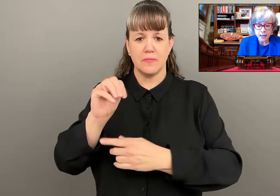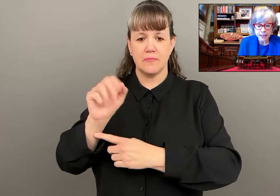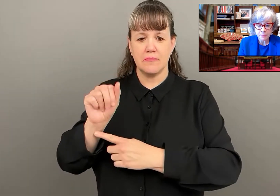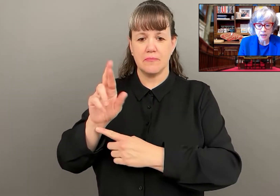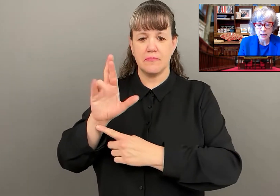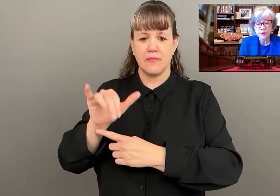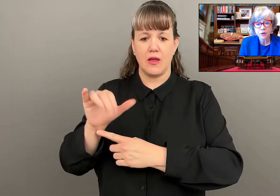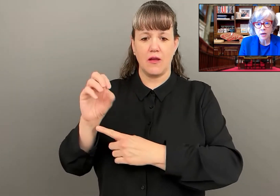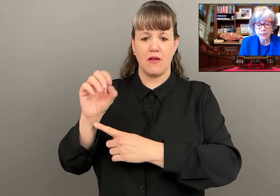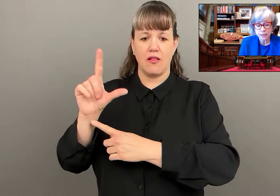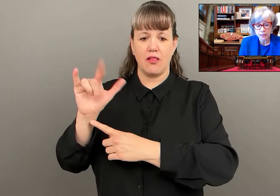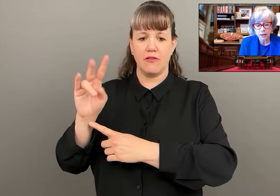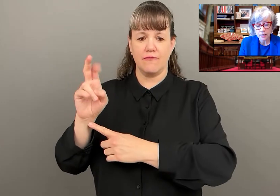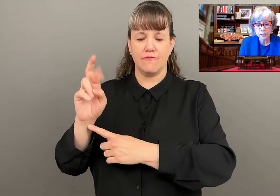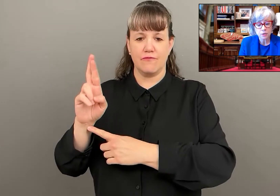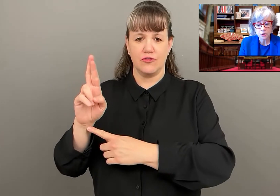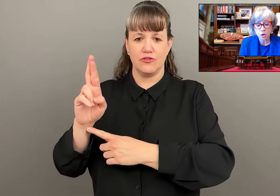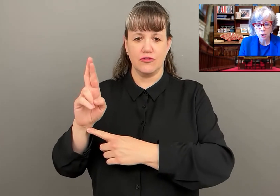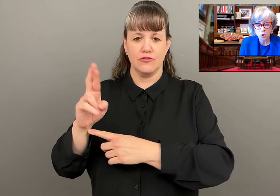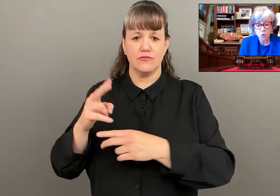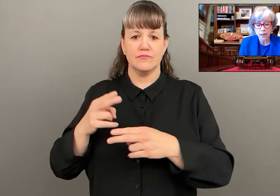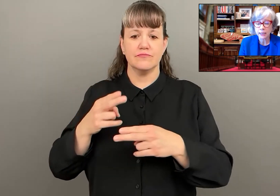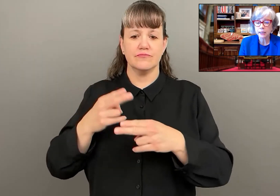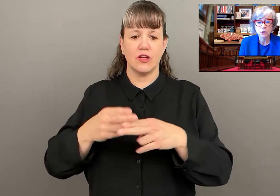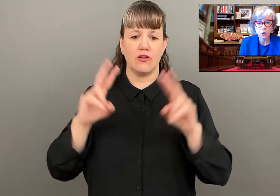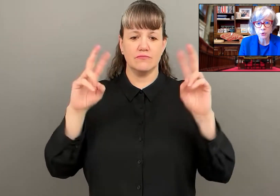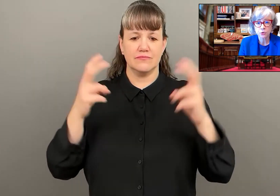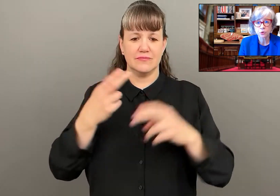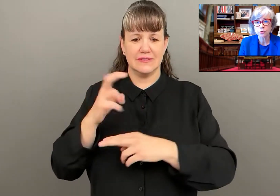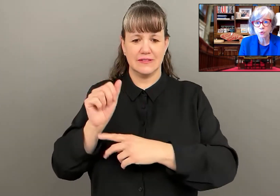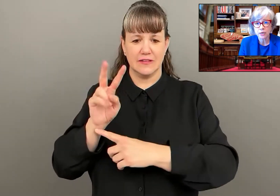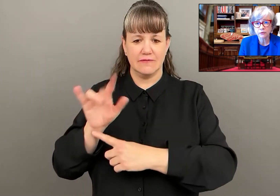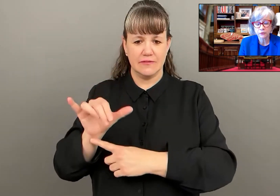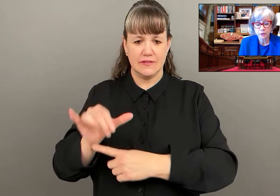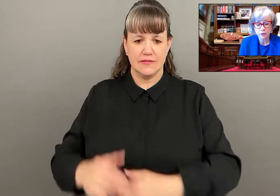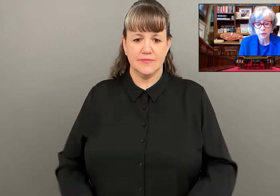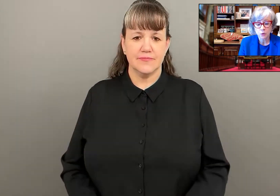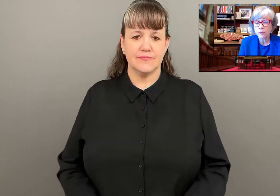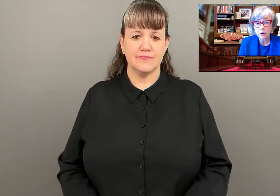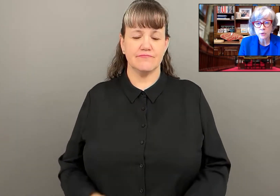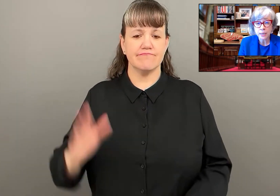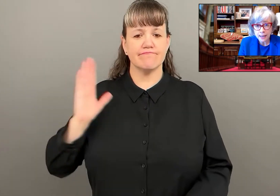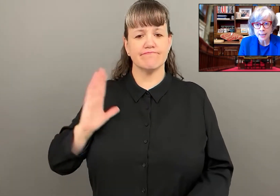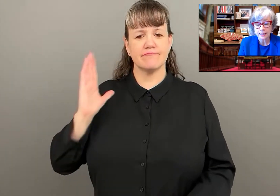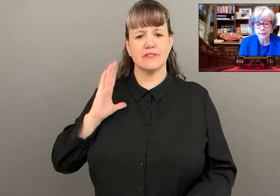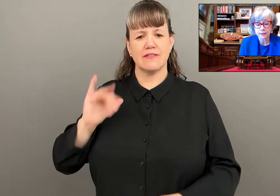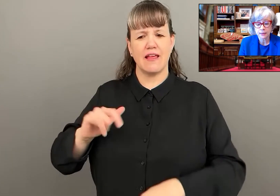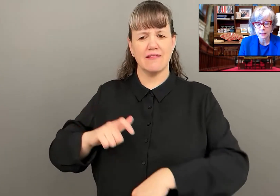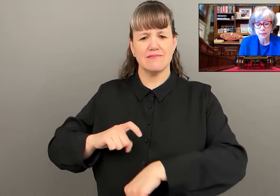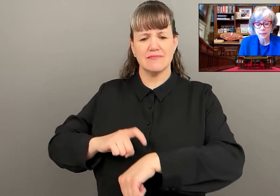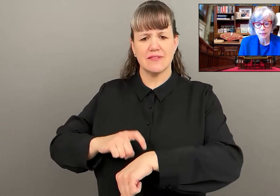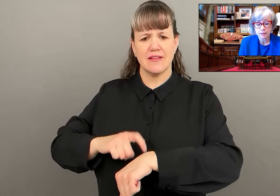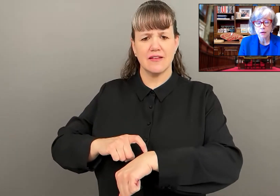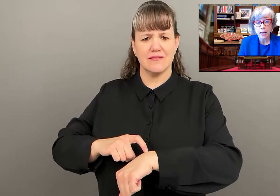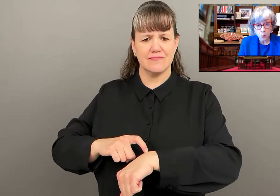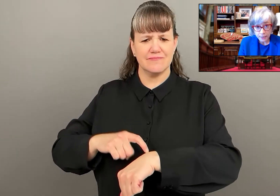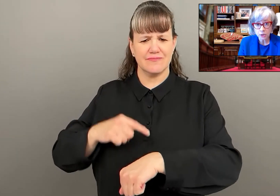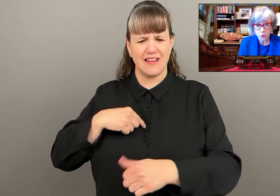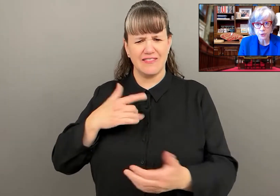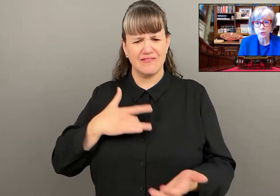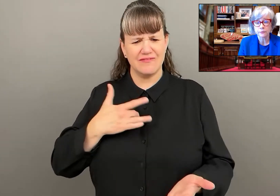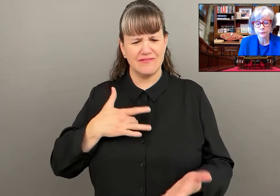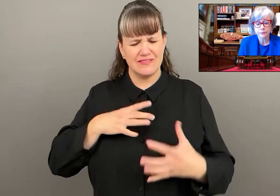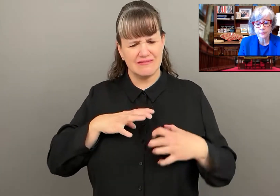That time I thought I could not go any closer to grief without dying. I